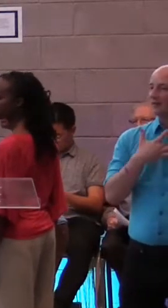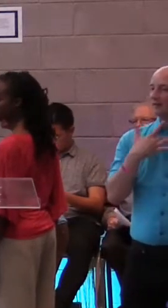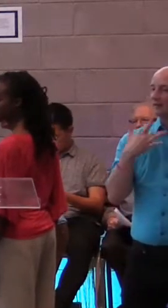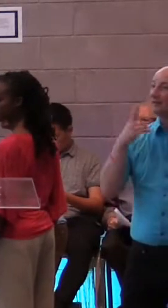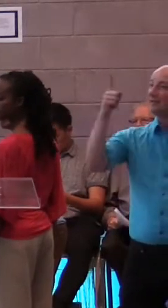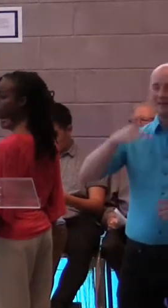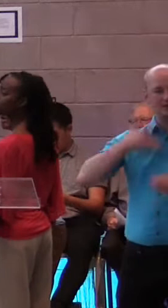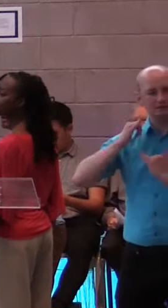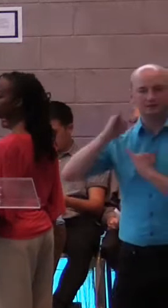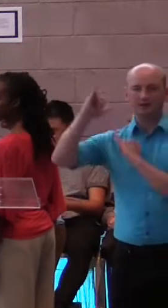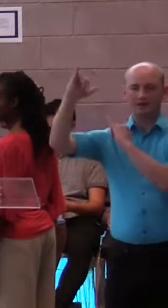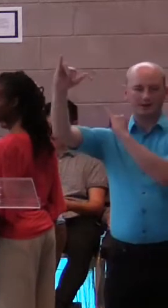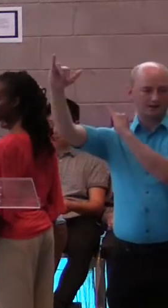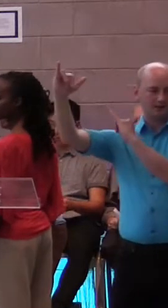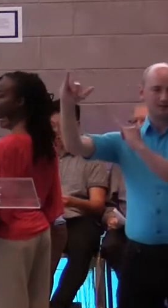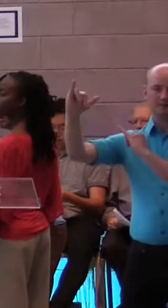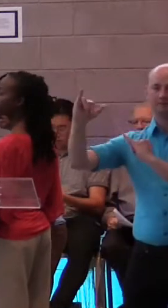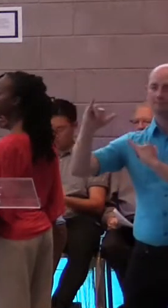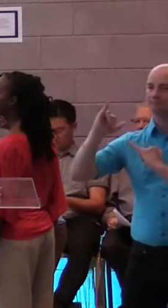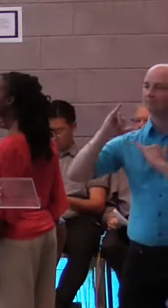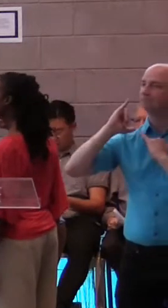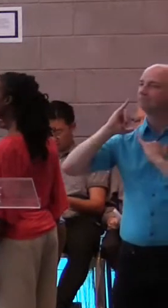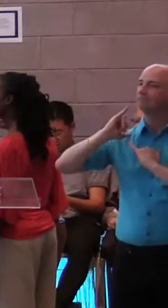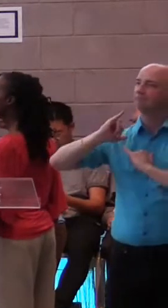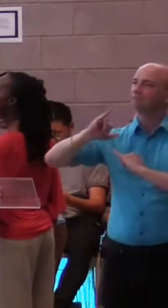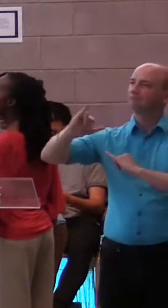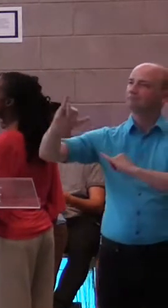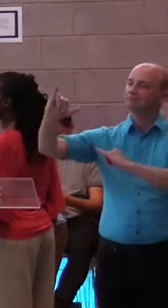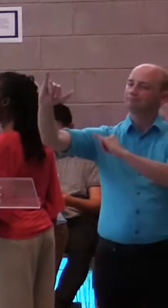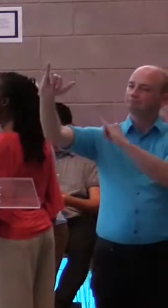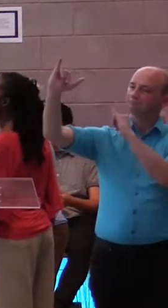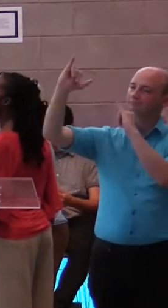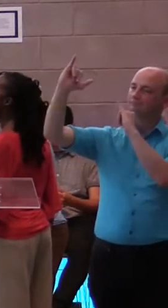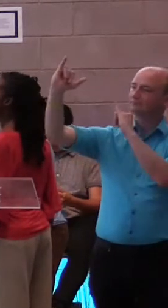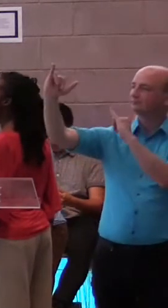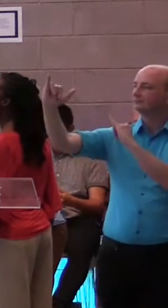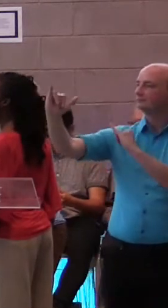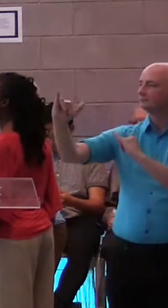feels them just like you.